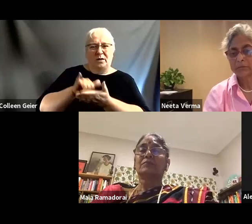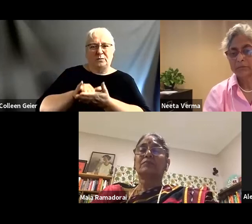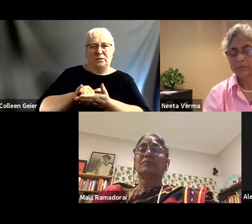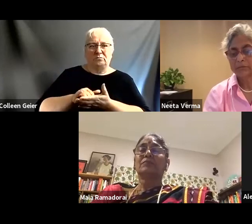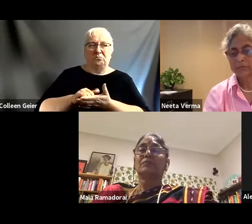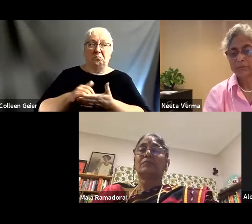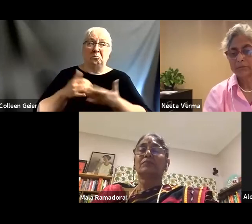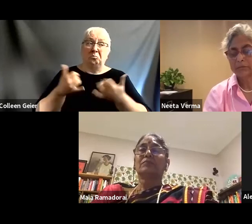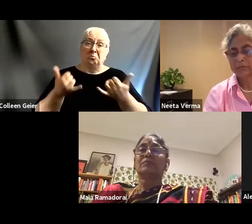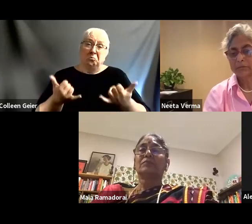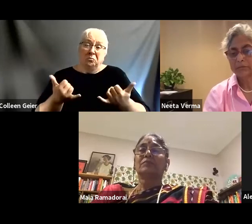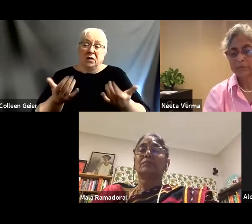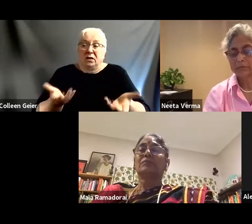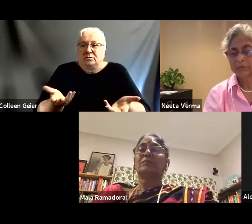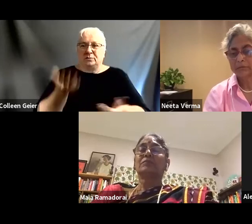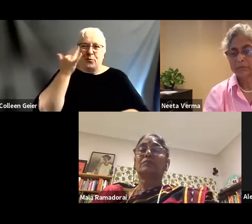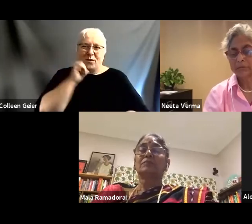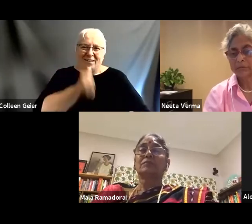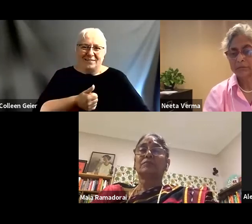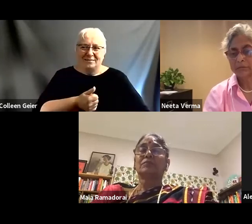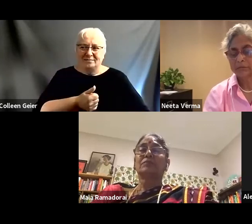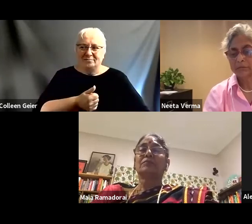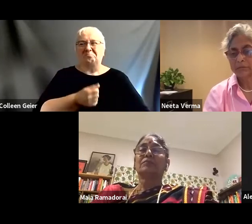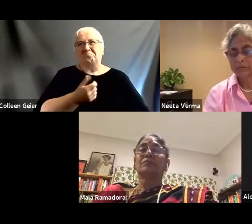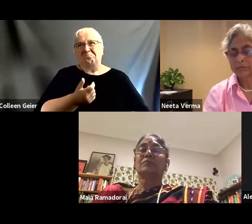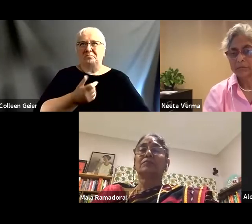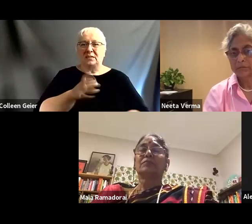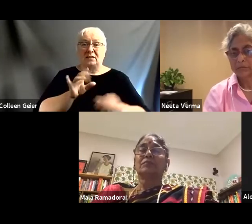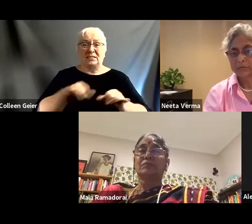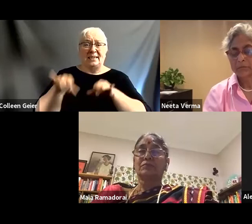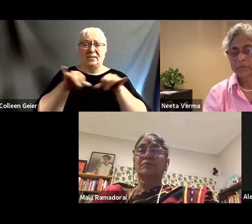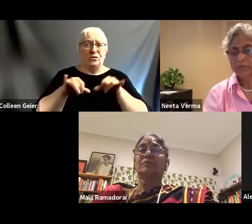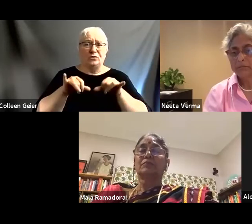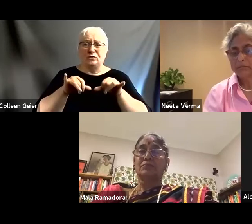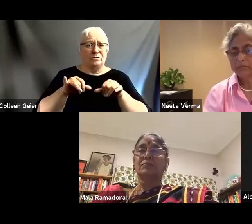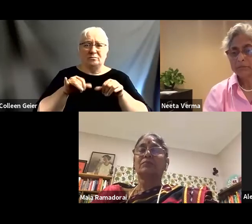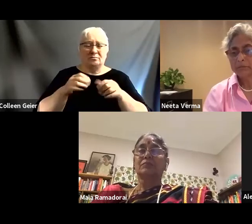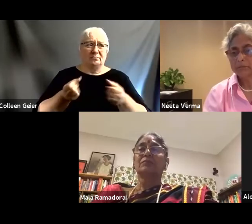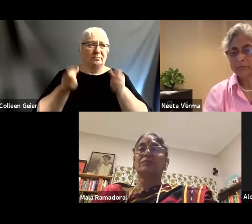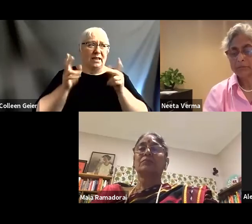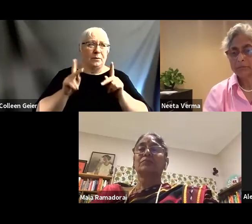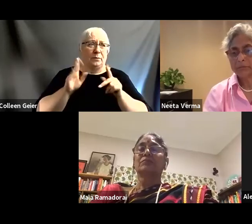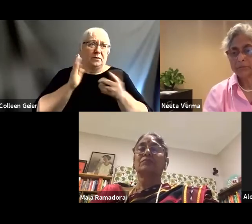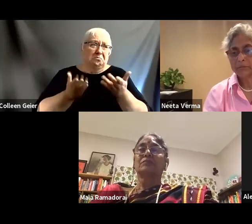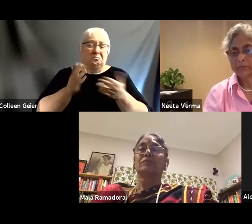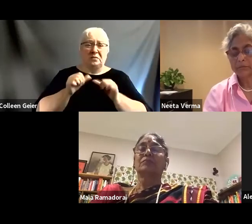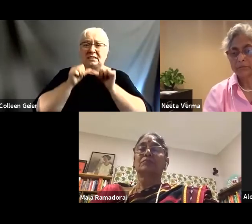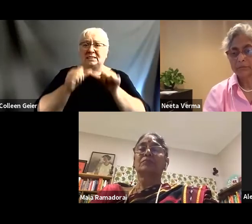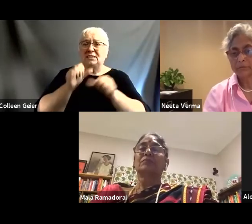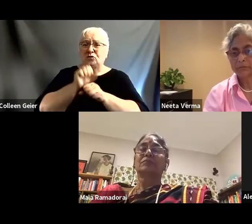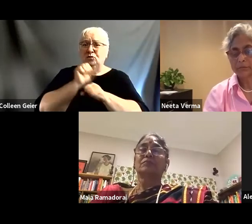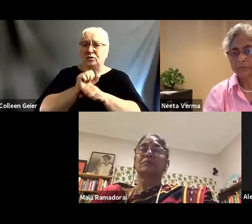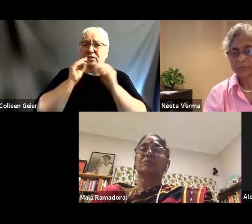to be viewed as a pretty standard part of doing business and engaging in